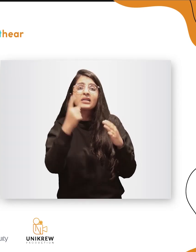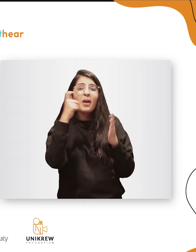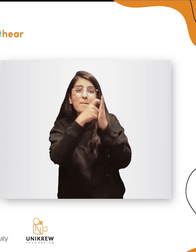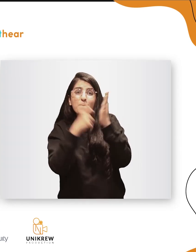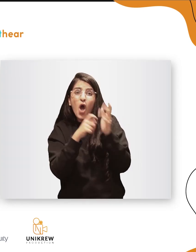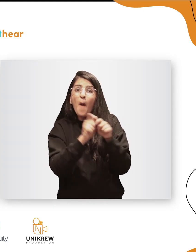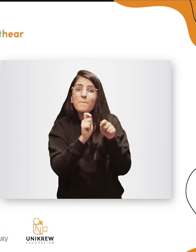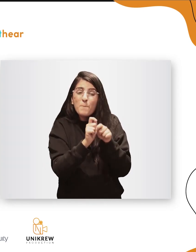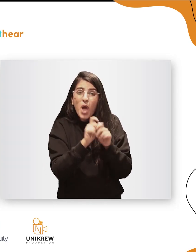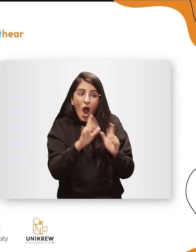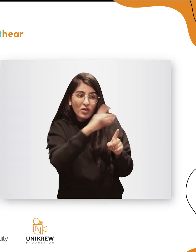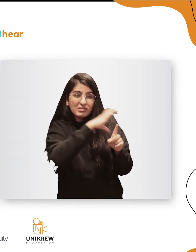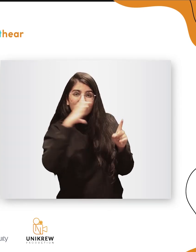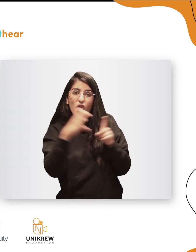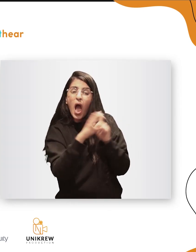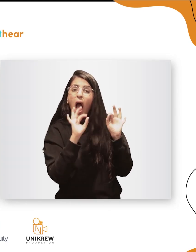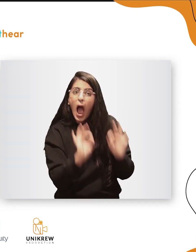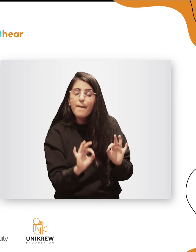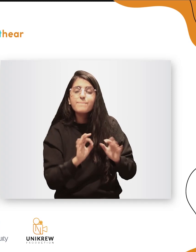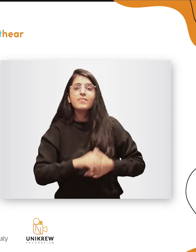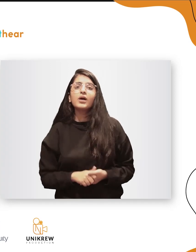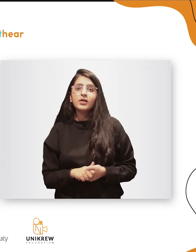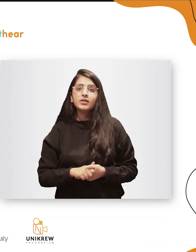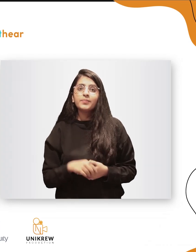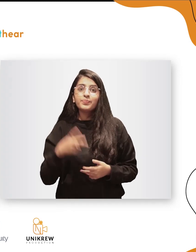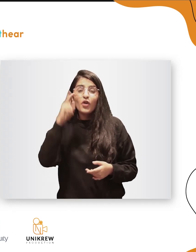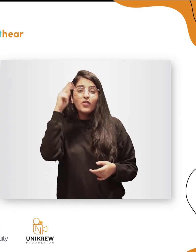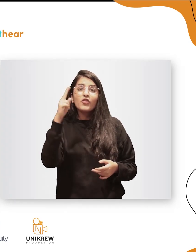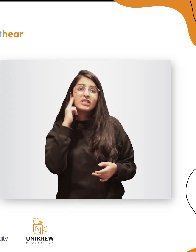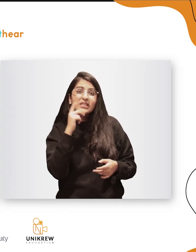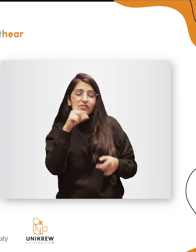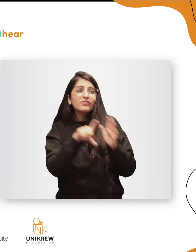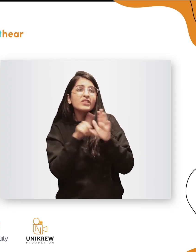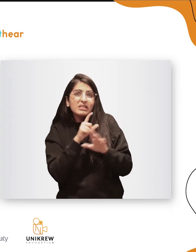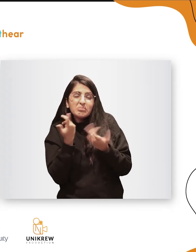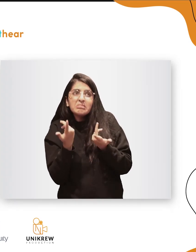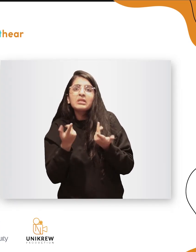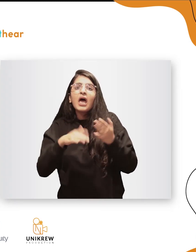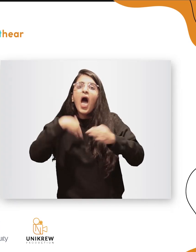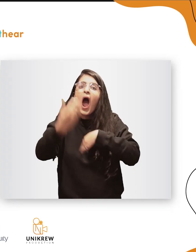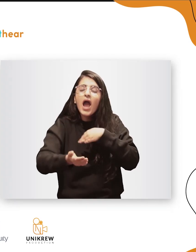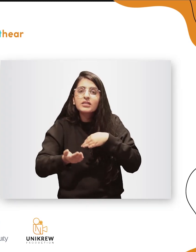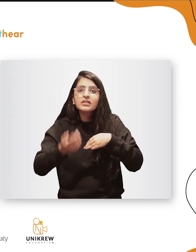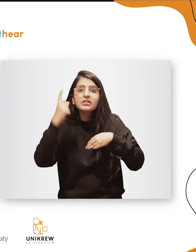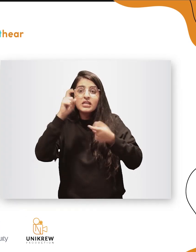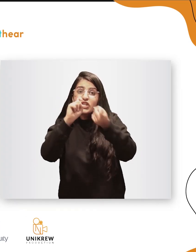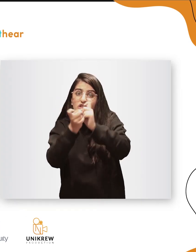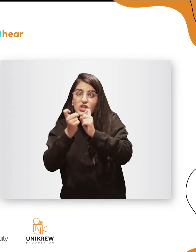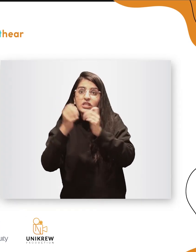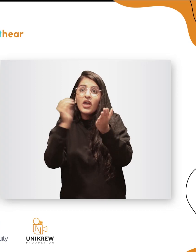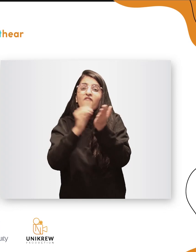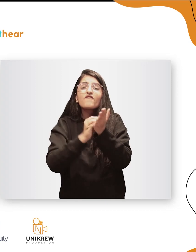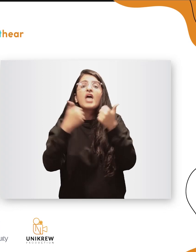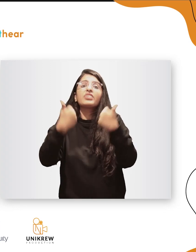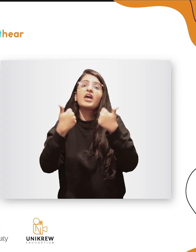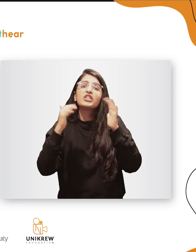come from this council. And even if there is a change of guard,